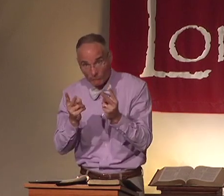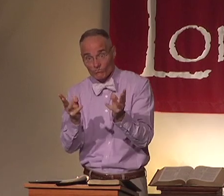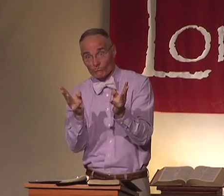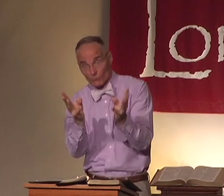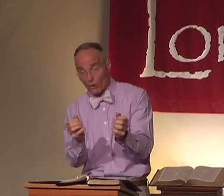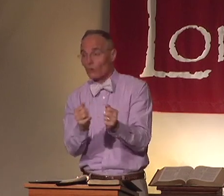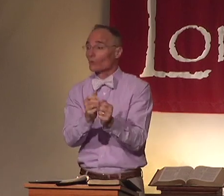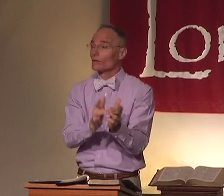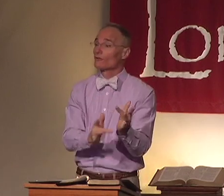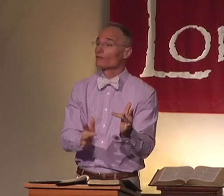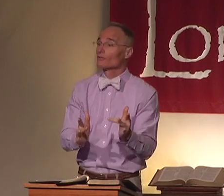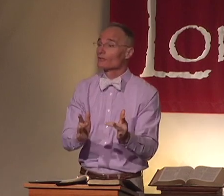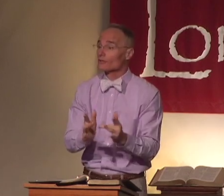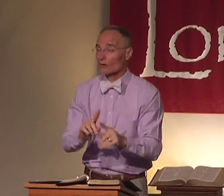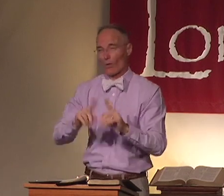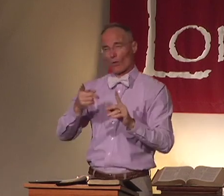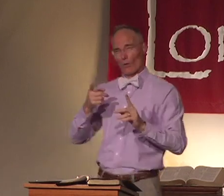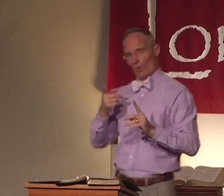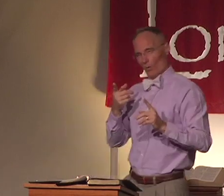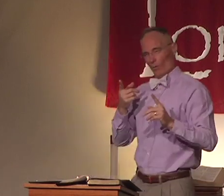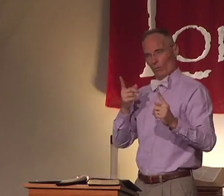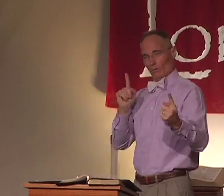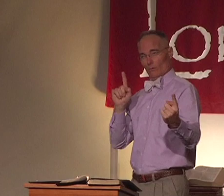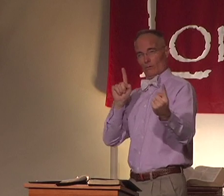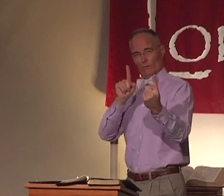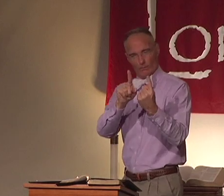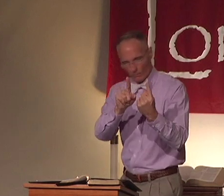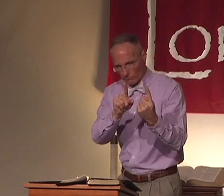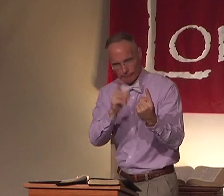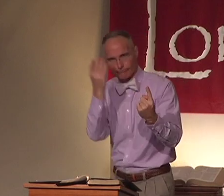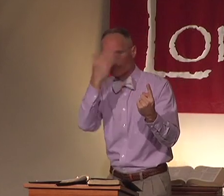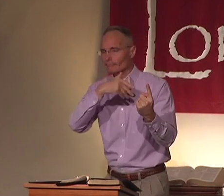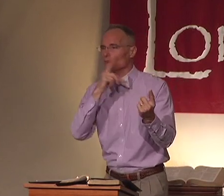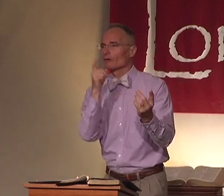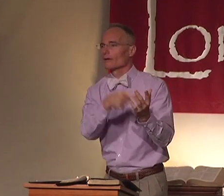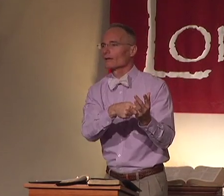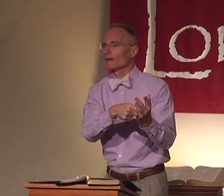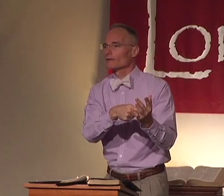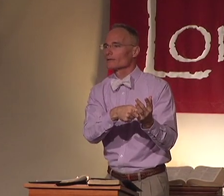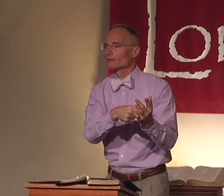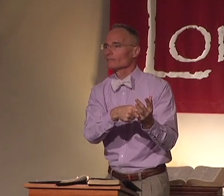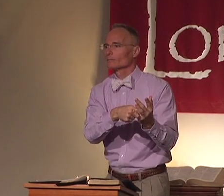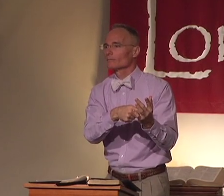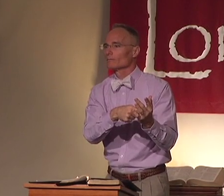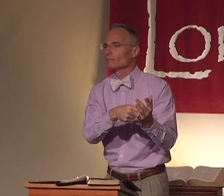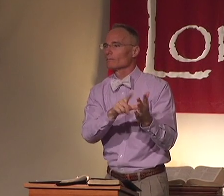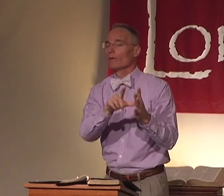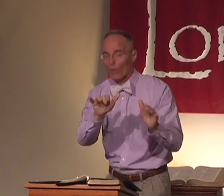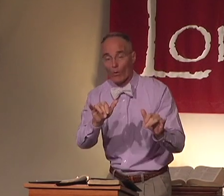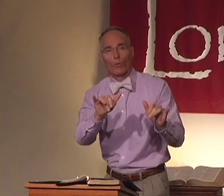had seen and talked with Jesus. When she met him, she didn't recognize him.